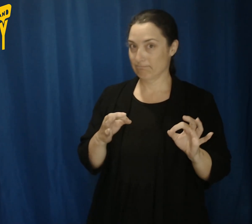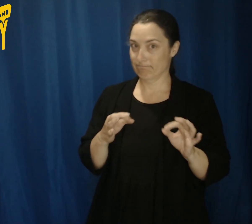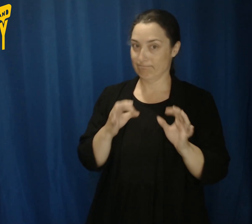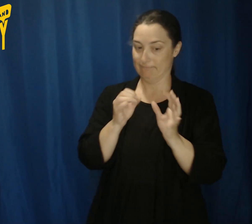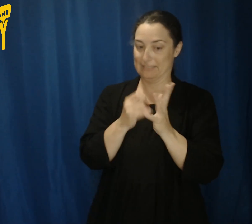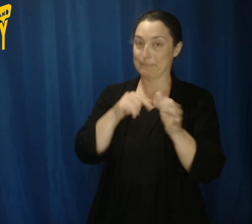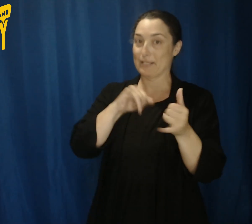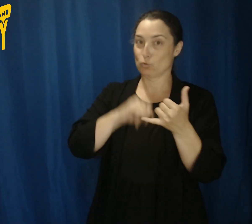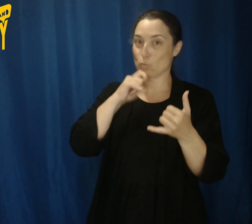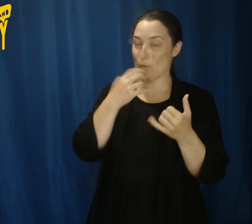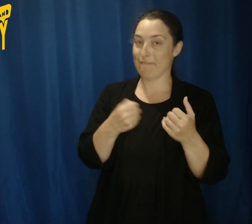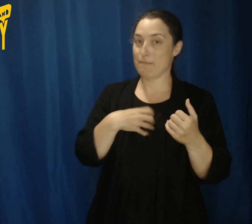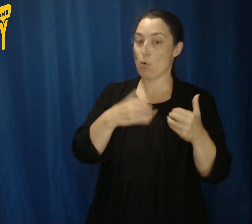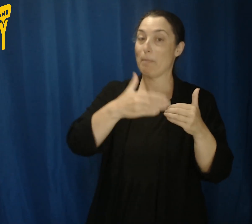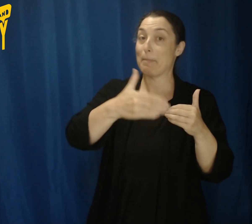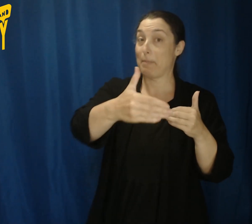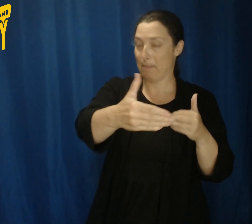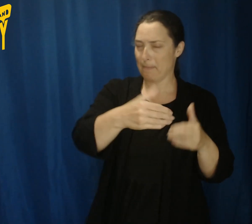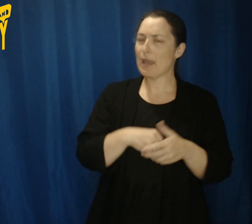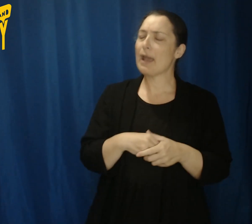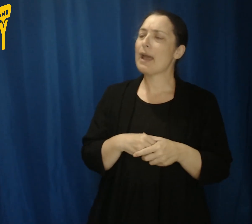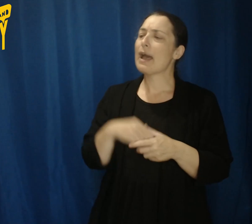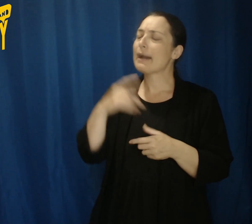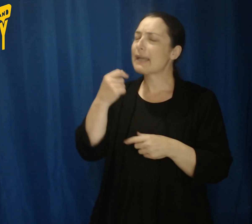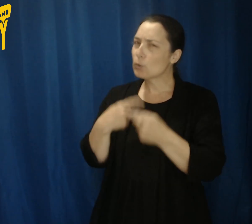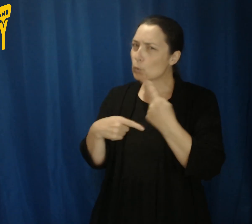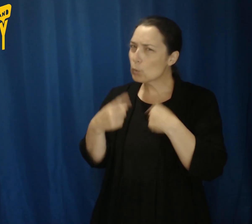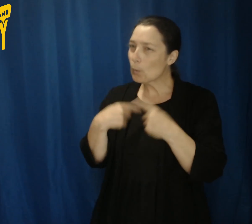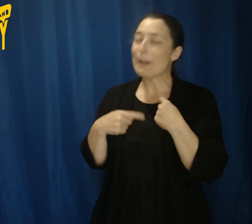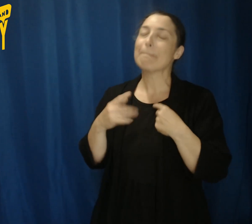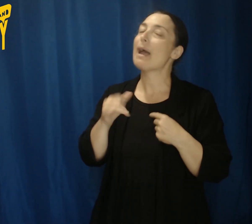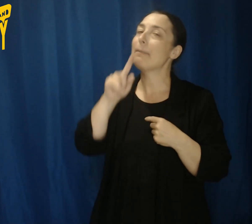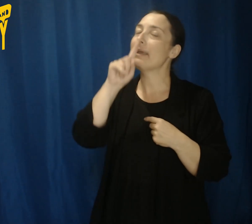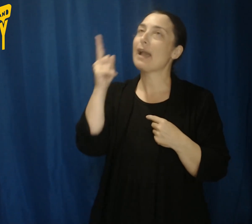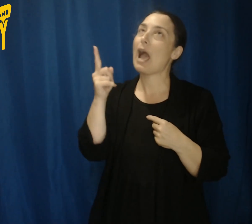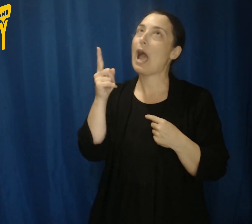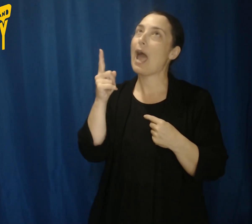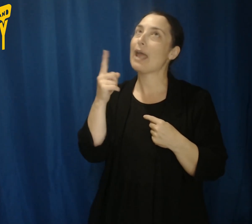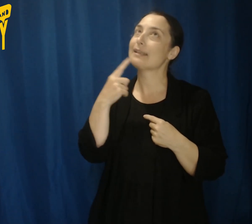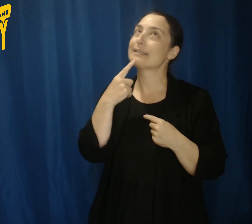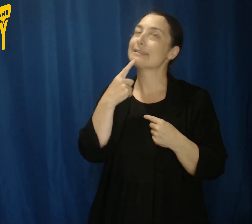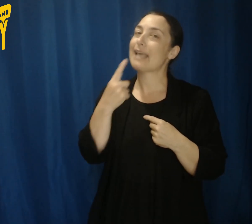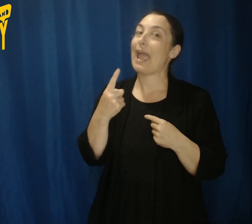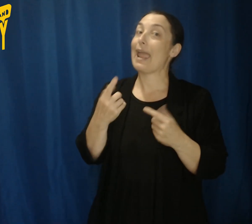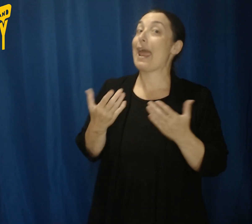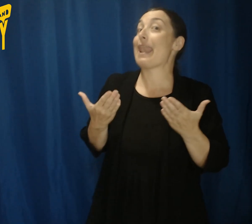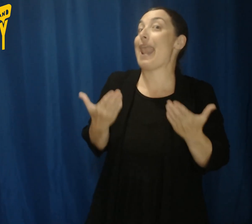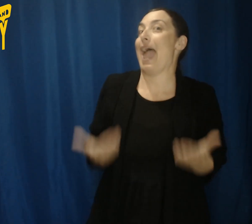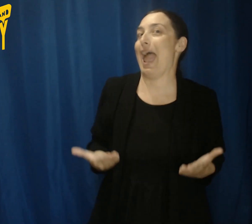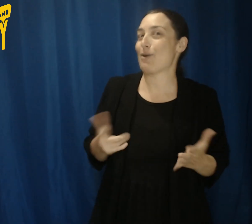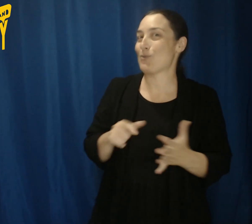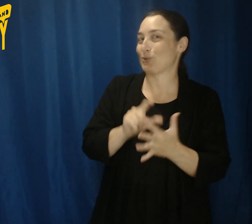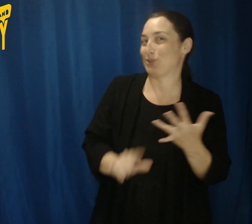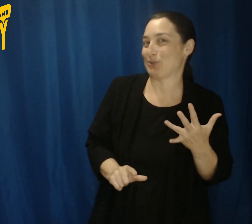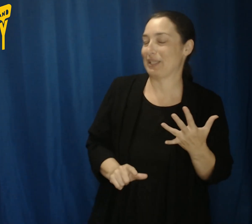Can you tell us a bit about, even if you can't say what you're up to right now, can you tell us what the vision